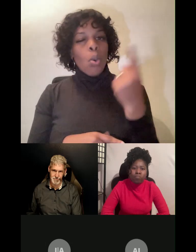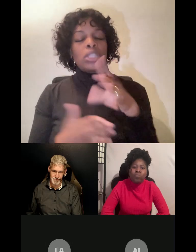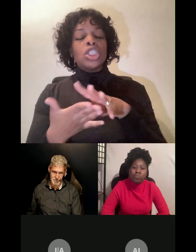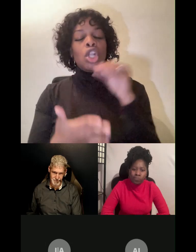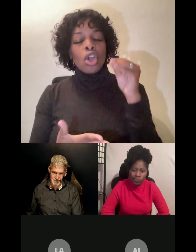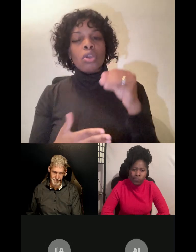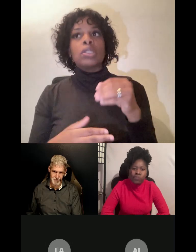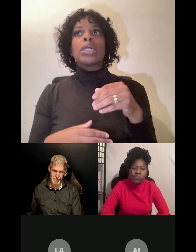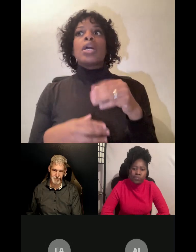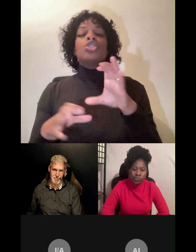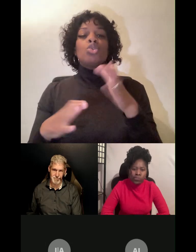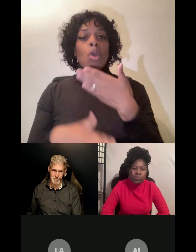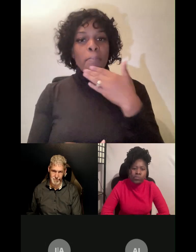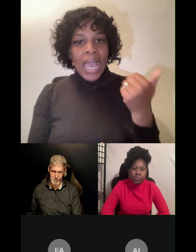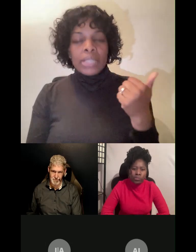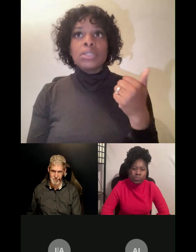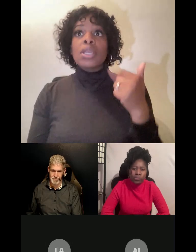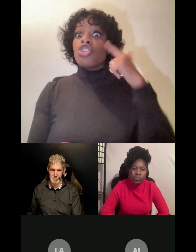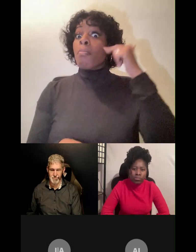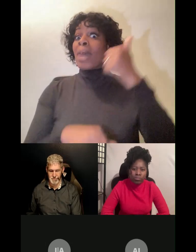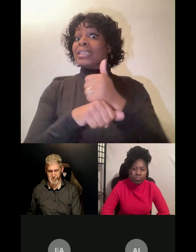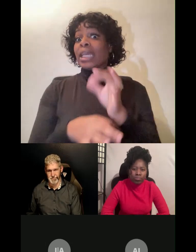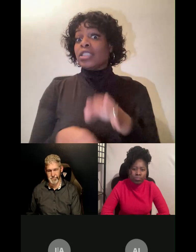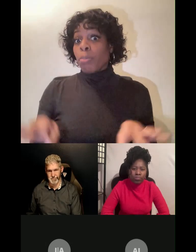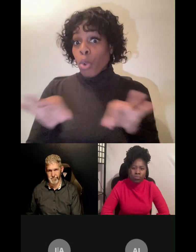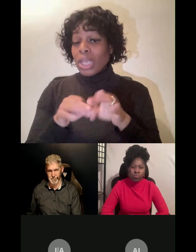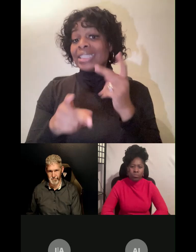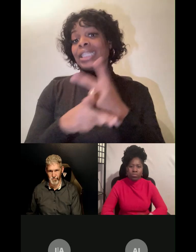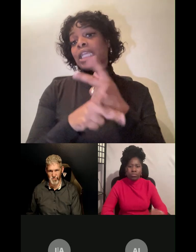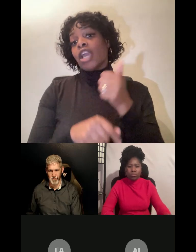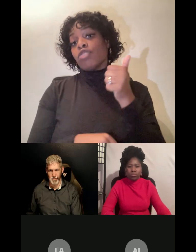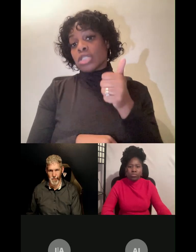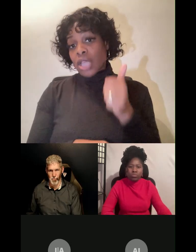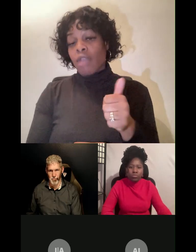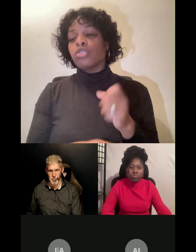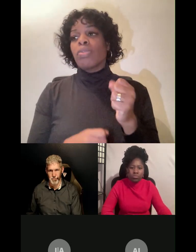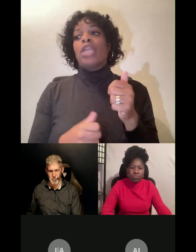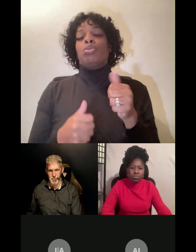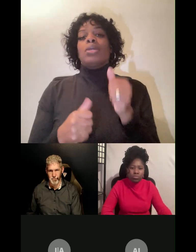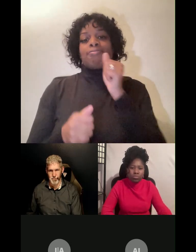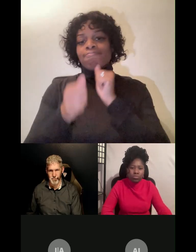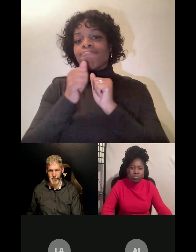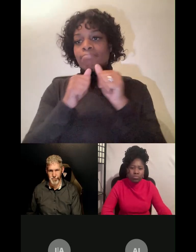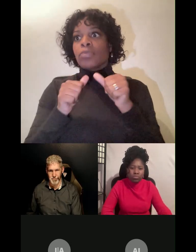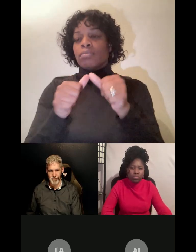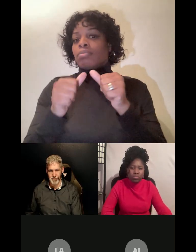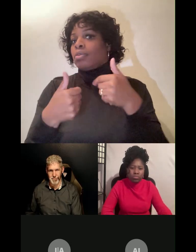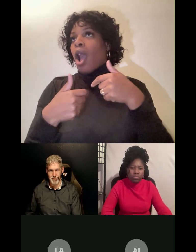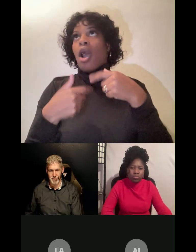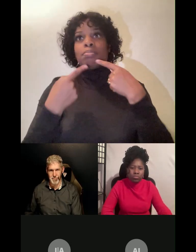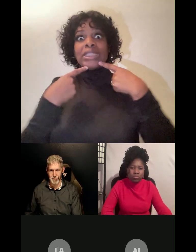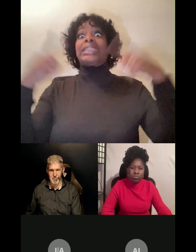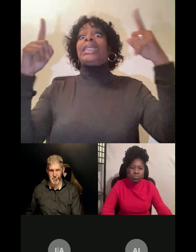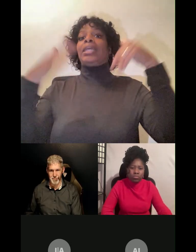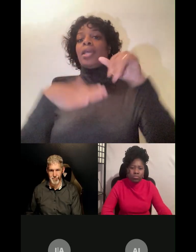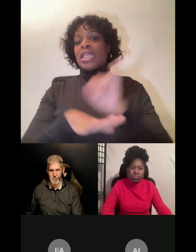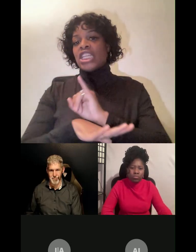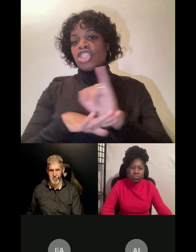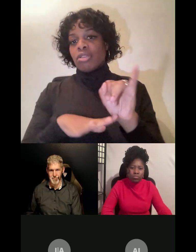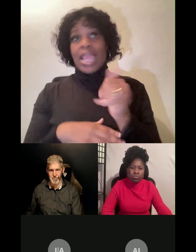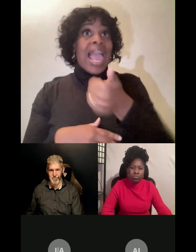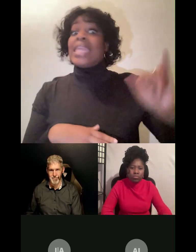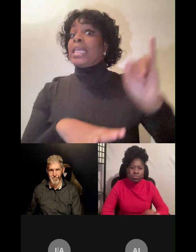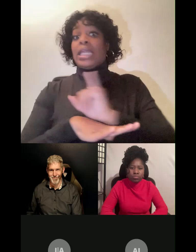development. Always learn, do your best. Your mindset is important. Take care of your stuff so that you can succeed